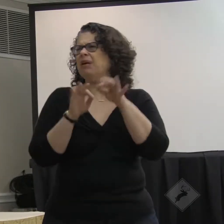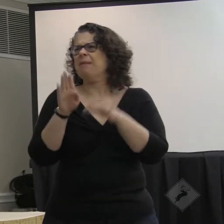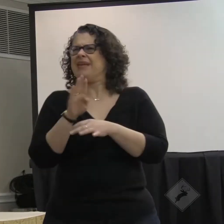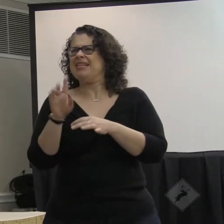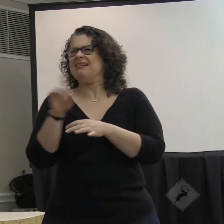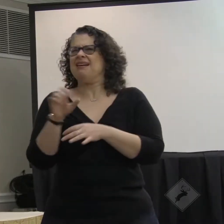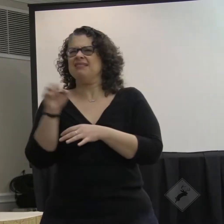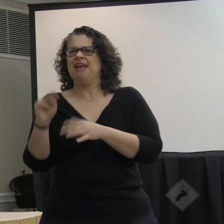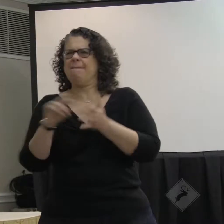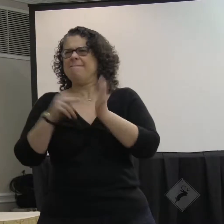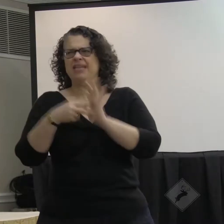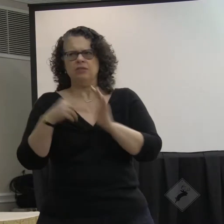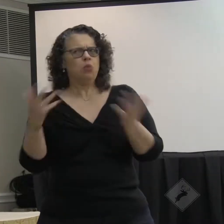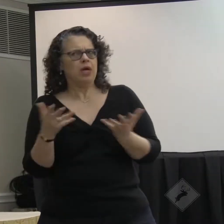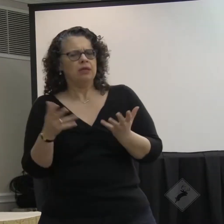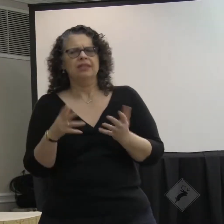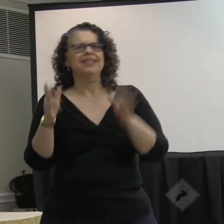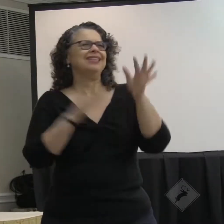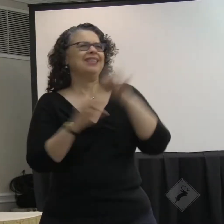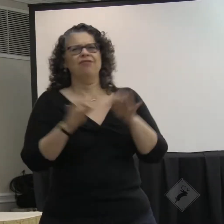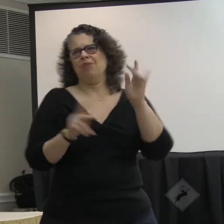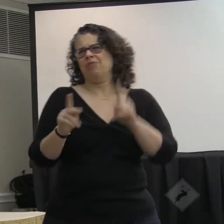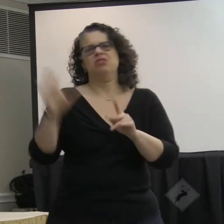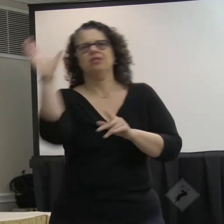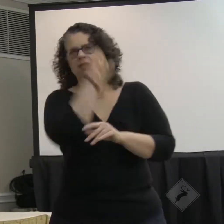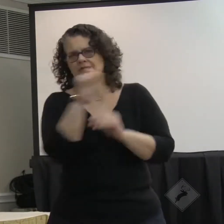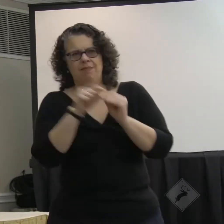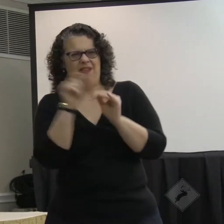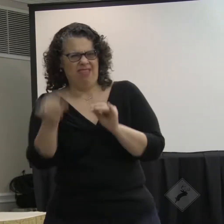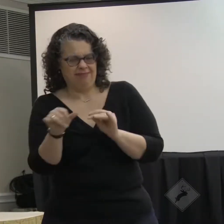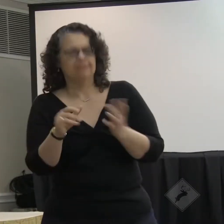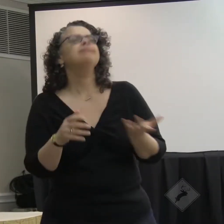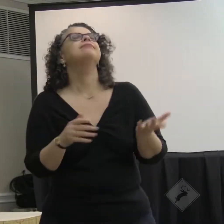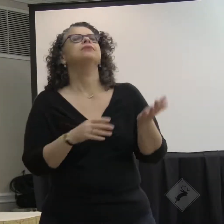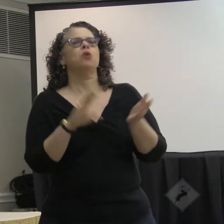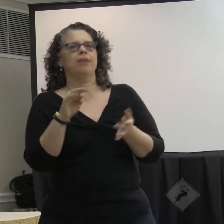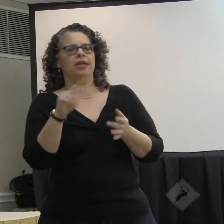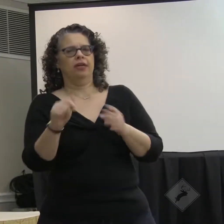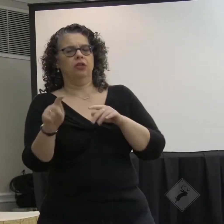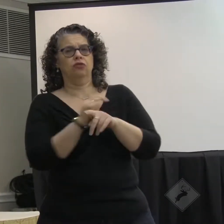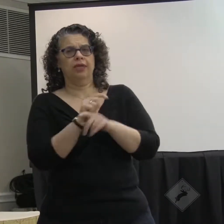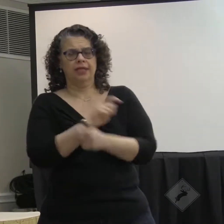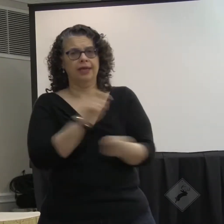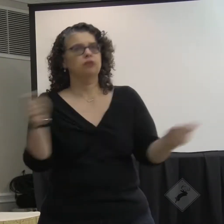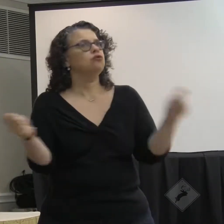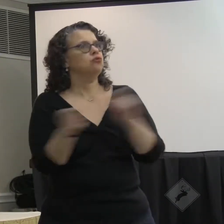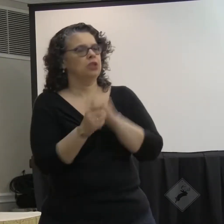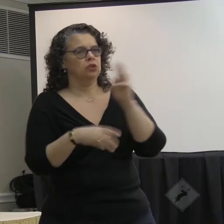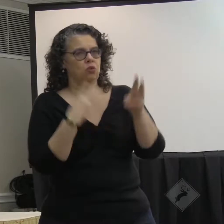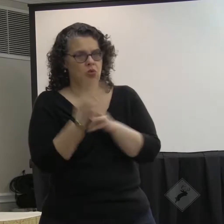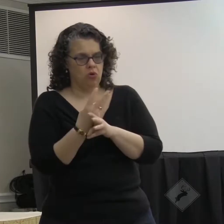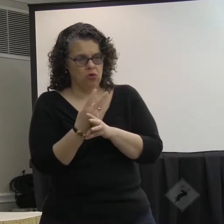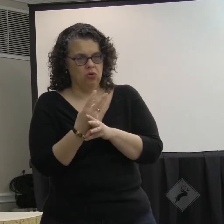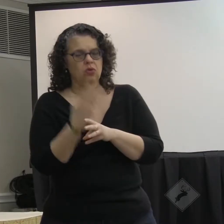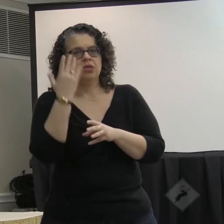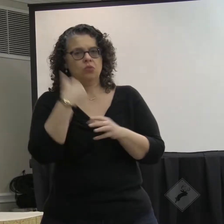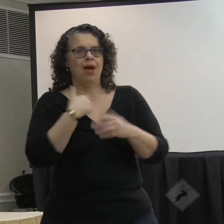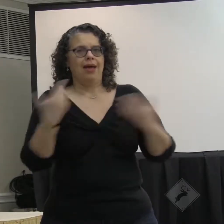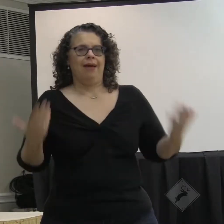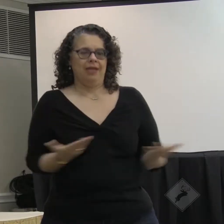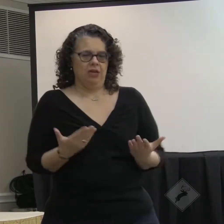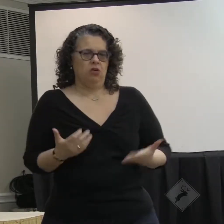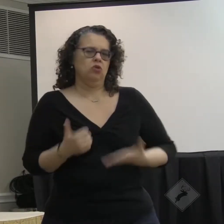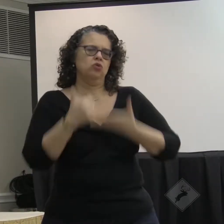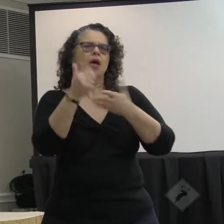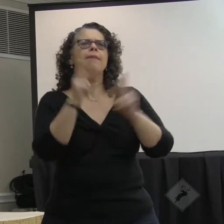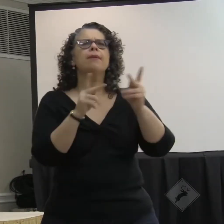what people assumed BDSM is. So media training can transform the world. That's why I'm here, to